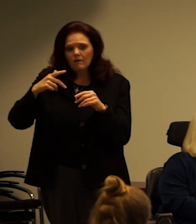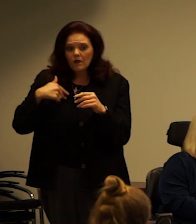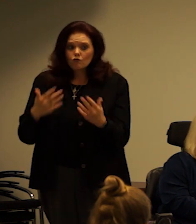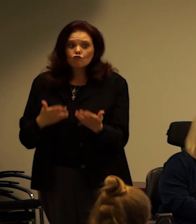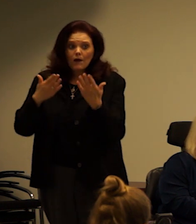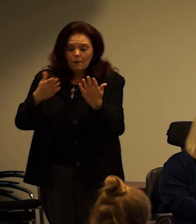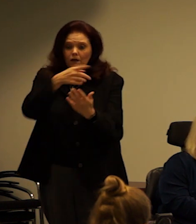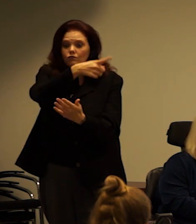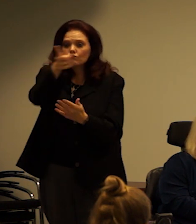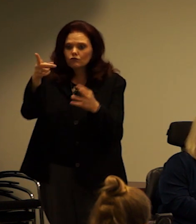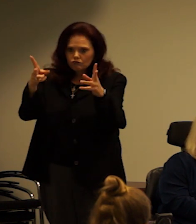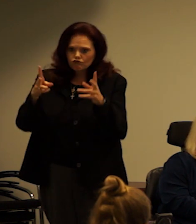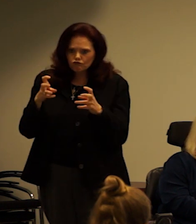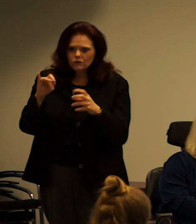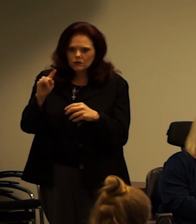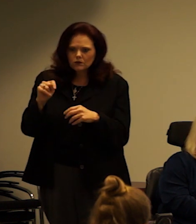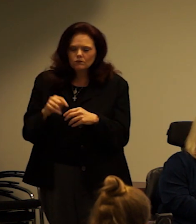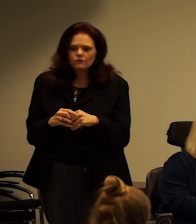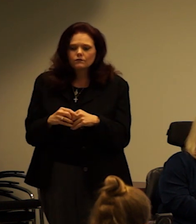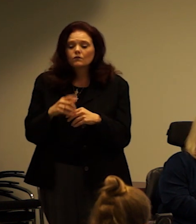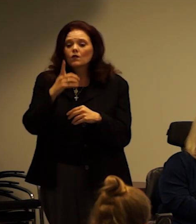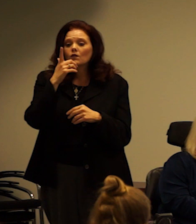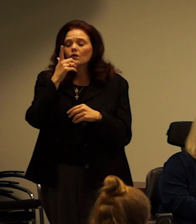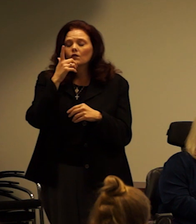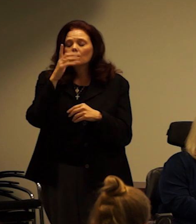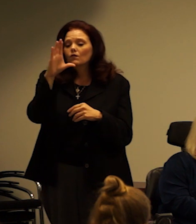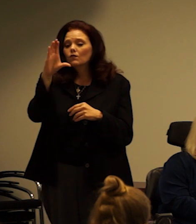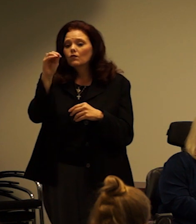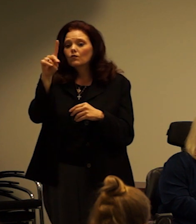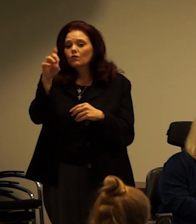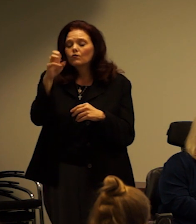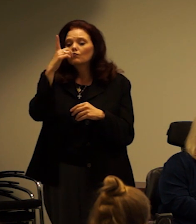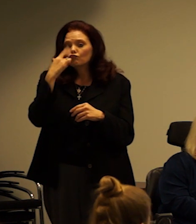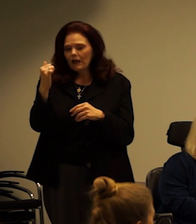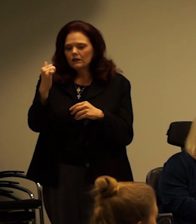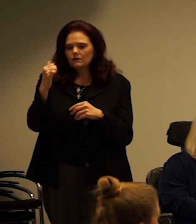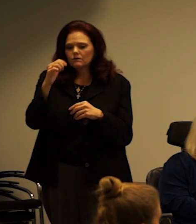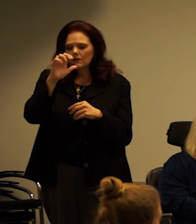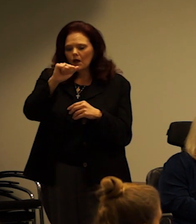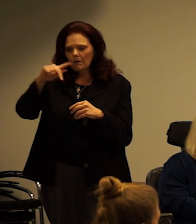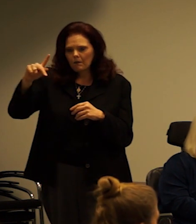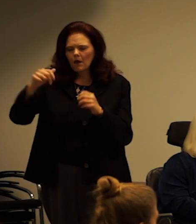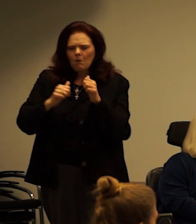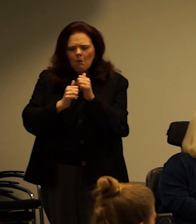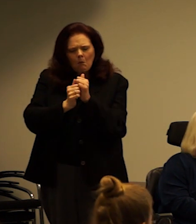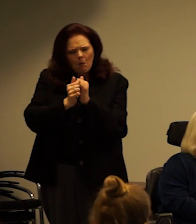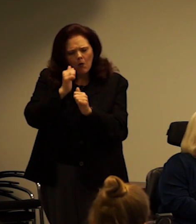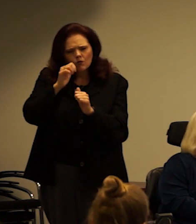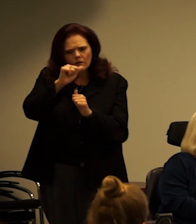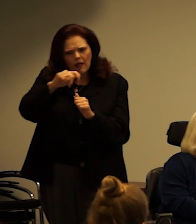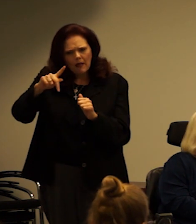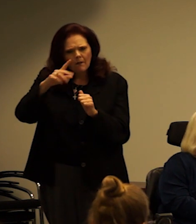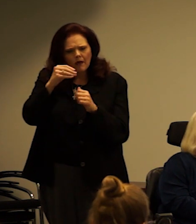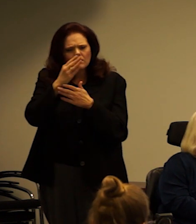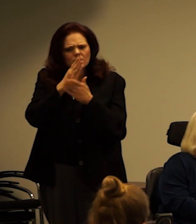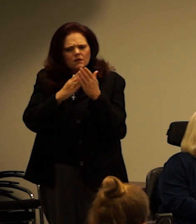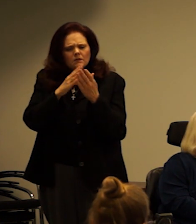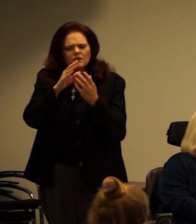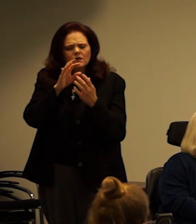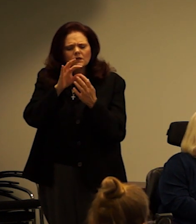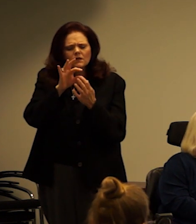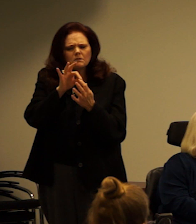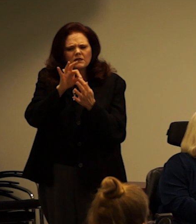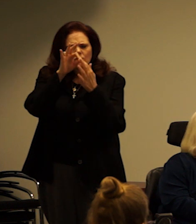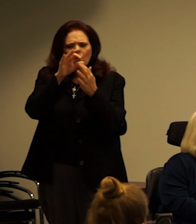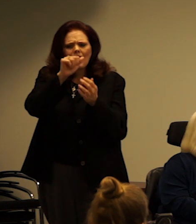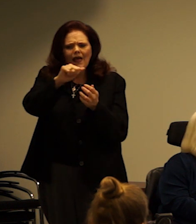that everybody have that. Code Red. Most of these apps, and I think that there are some particular apps that